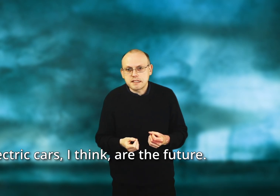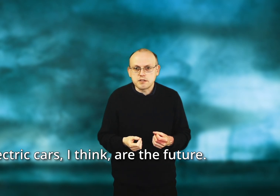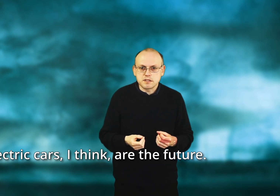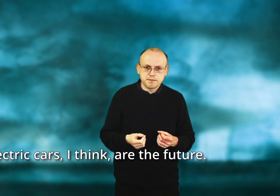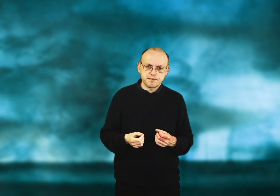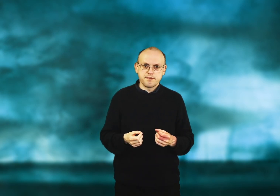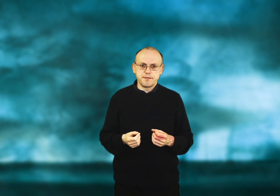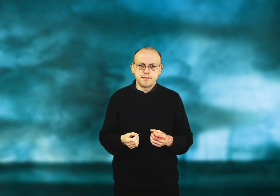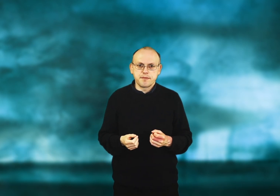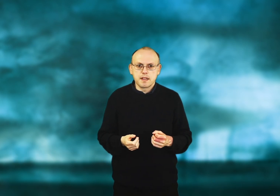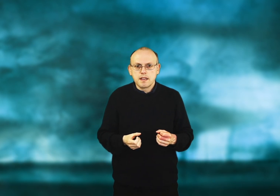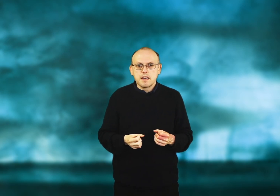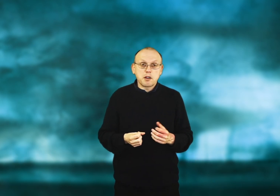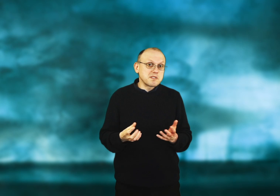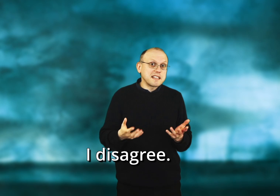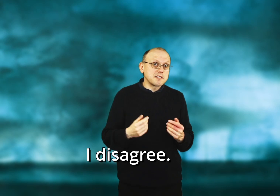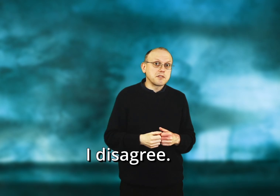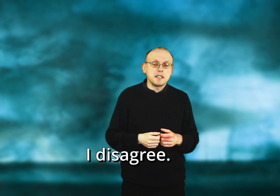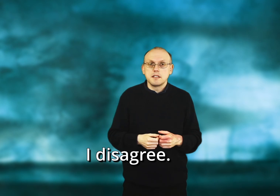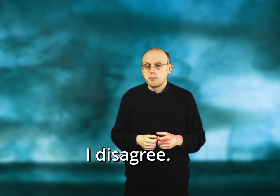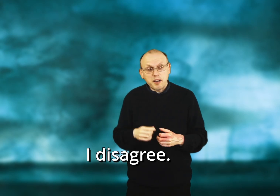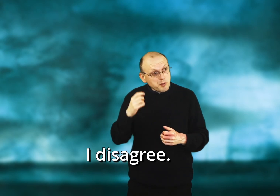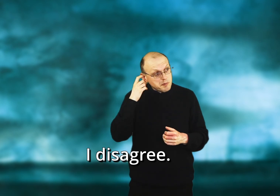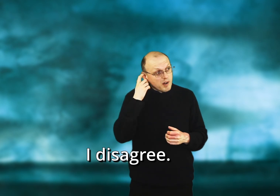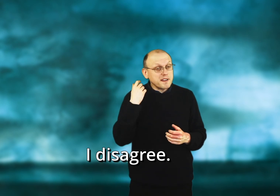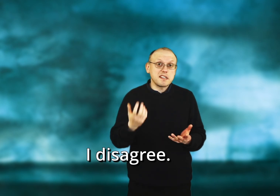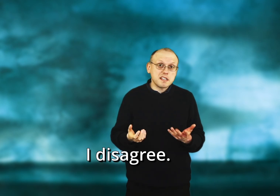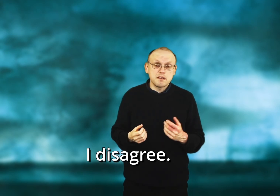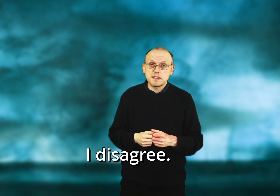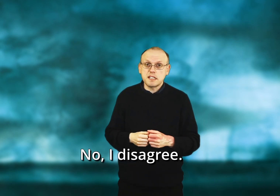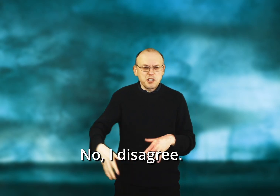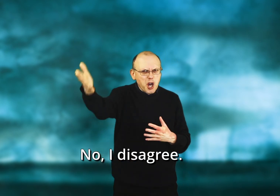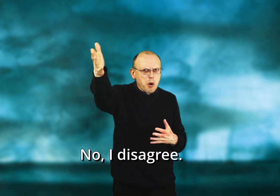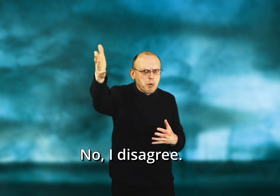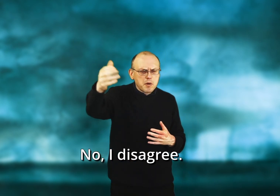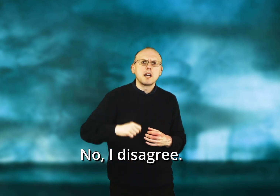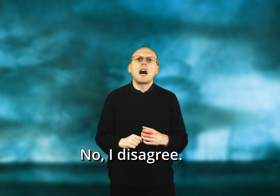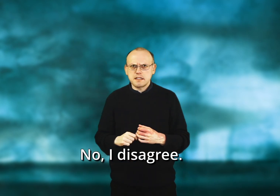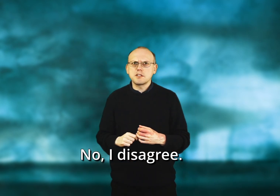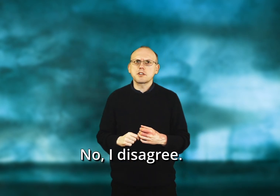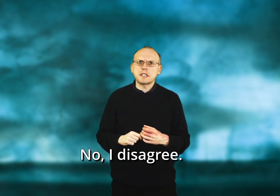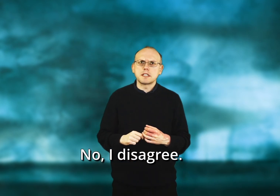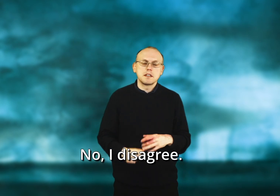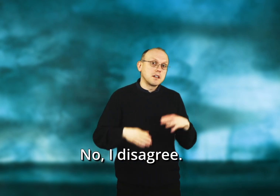sentence. Because I disagree. I could be more authentic by saying, no, I disagree.